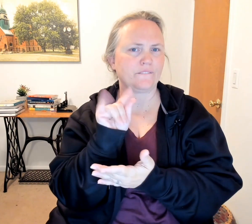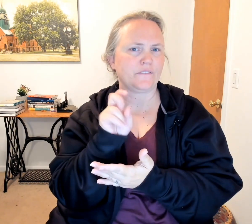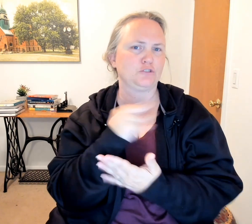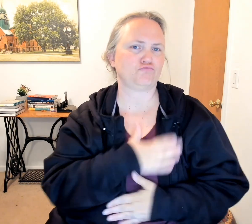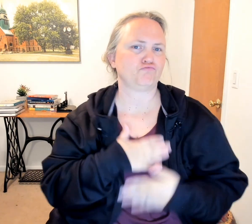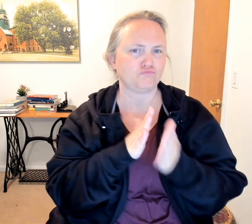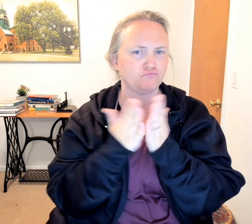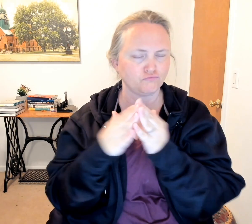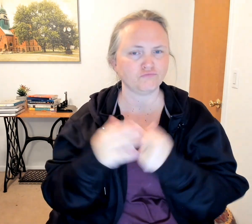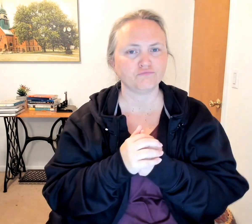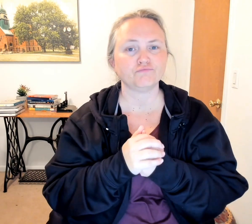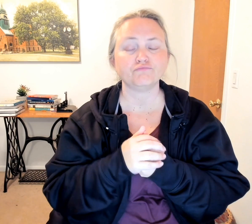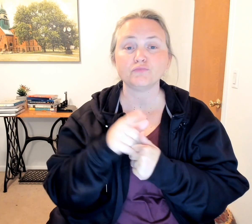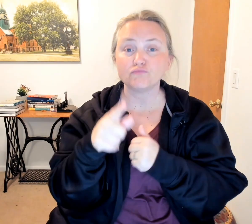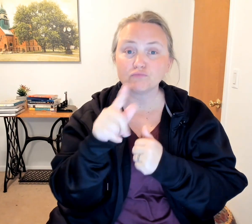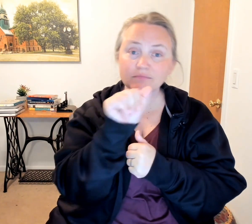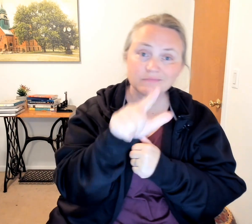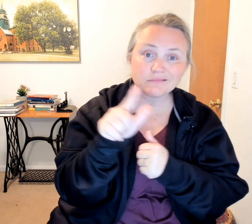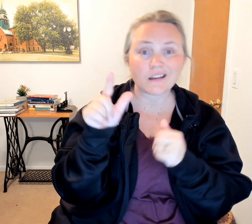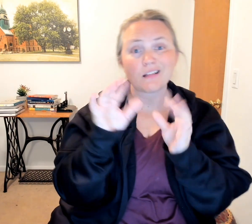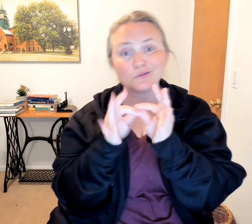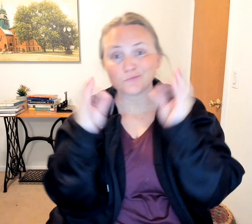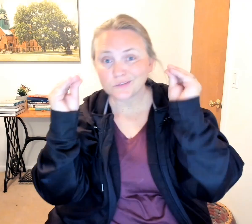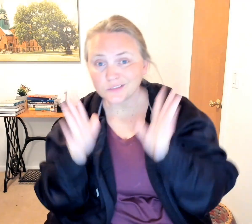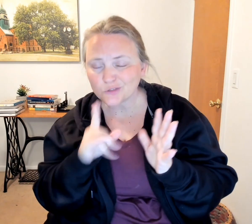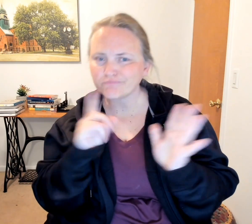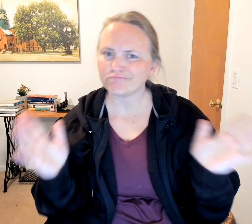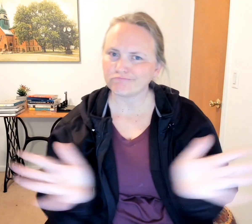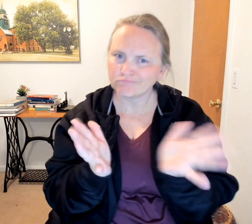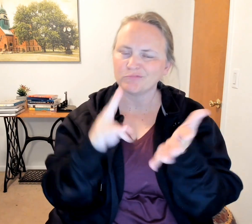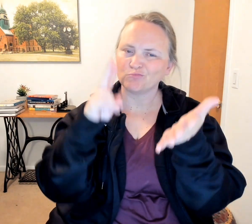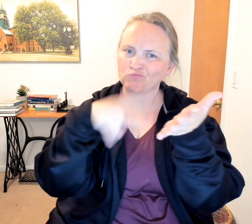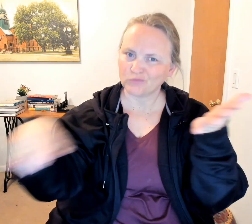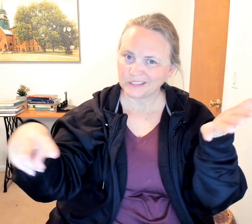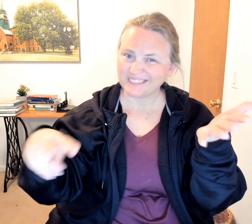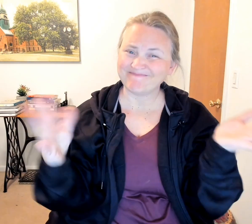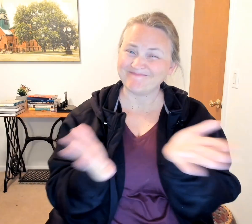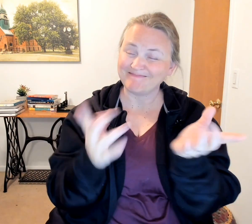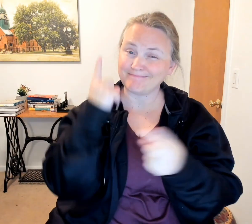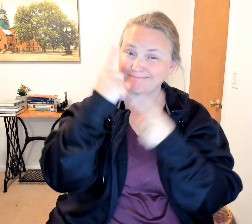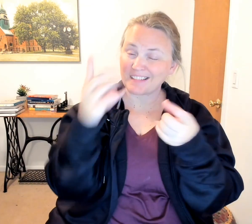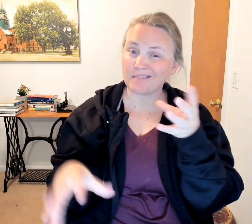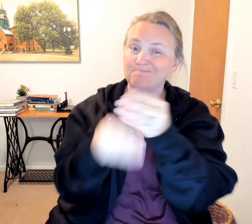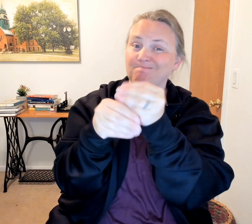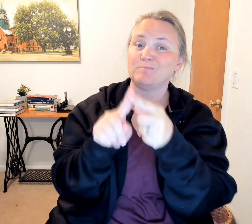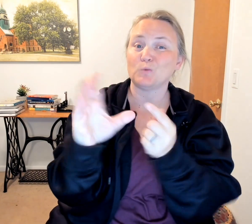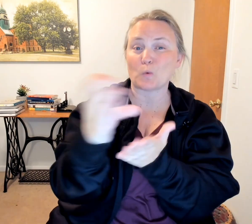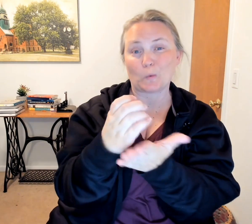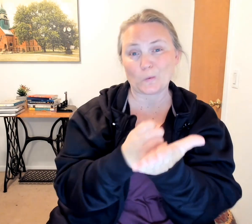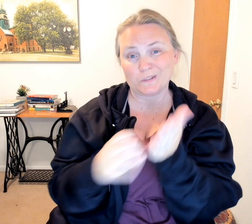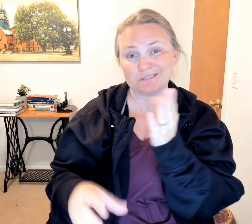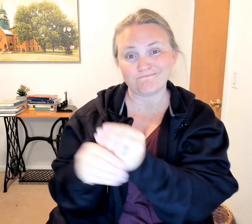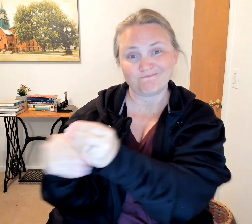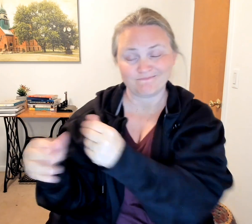part. If you are an ASL or interpreter educator, I highly recommend this book, and I encourage you to consider including it